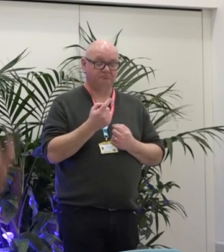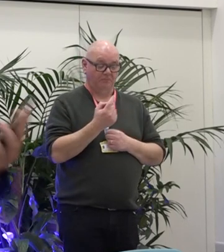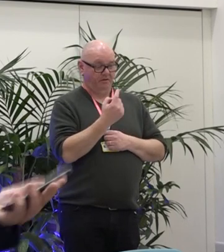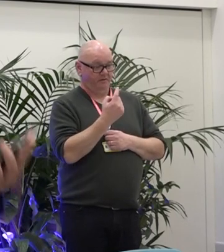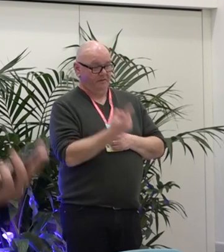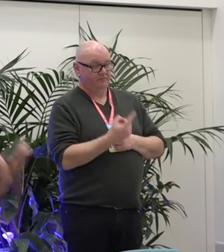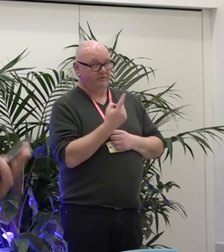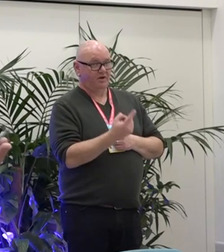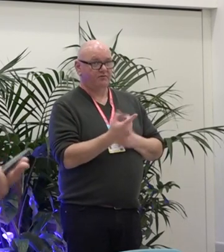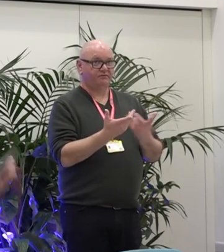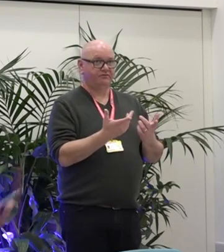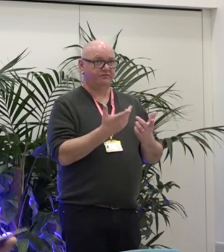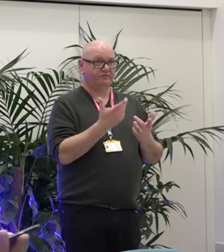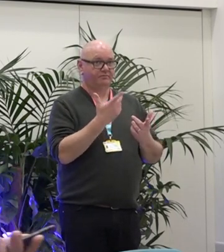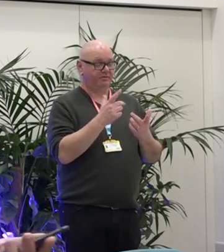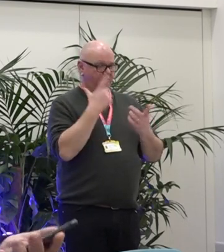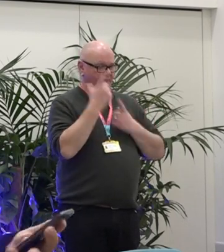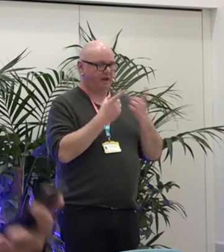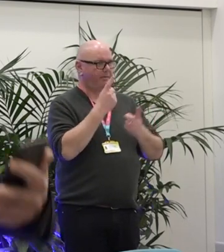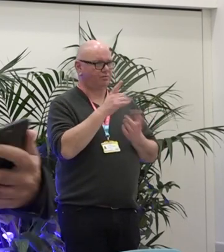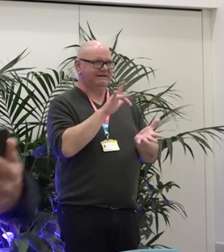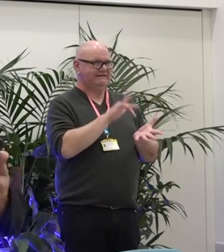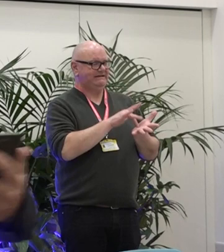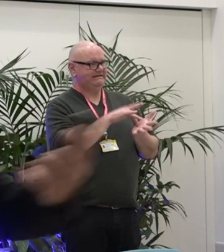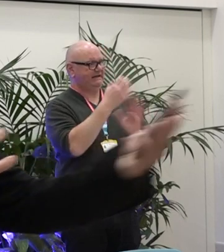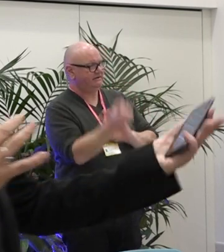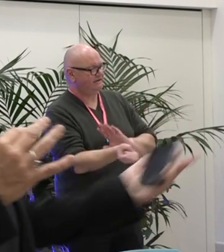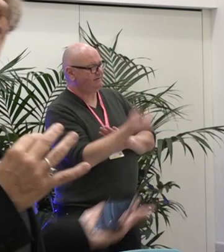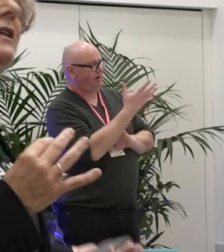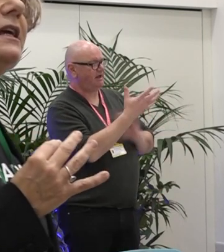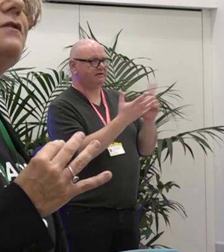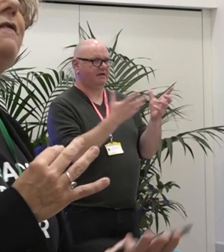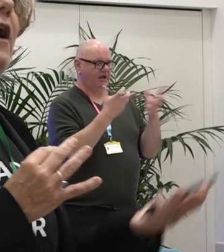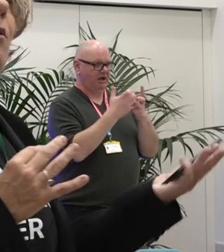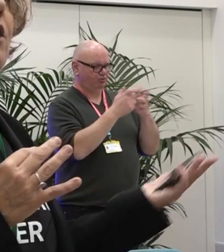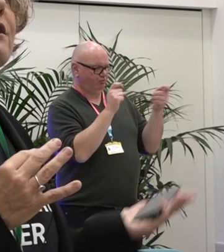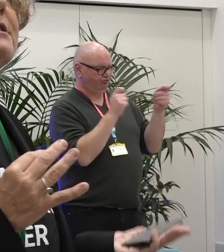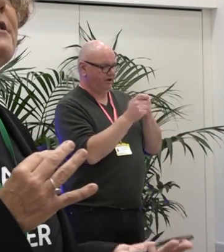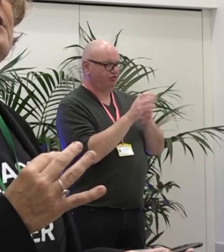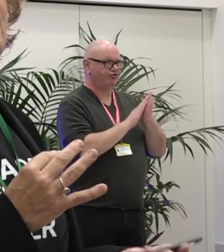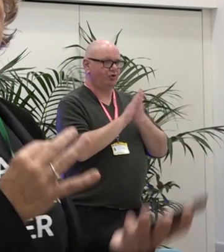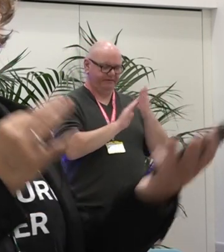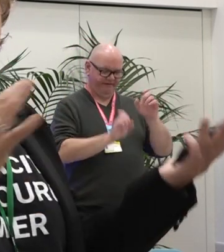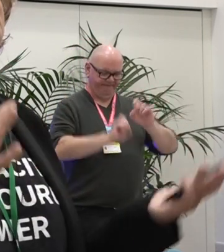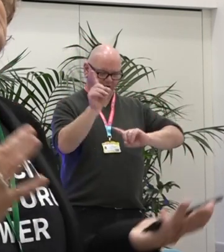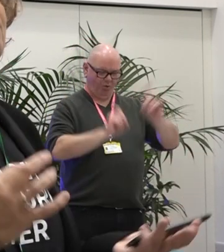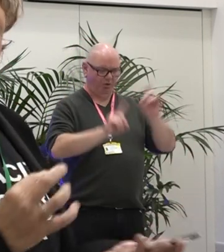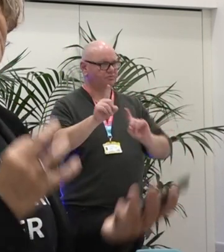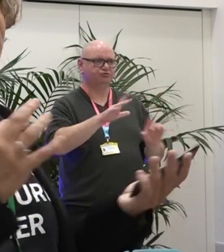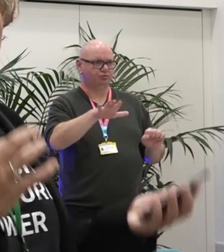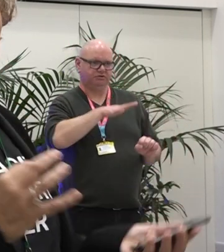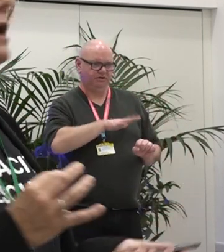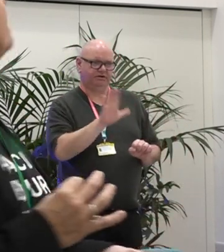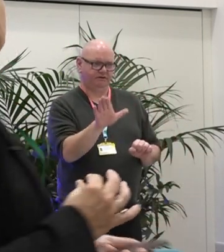like doing city displays into a way that actually gets rid of the need for fireworks and produces the